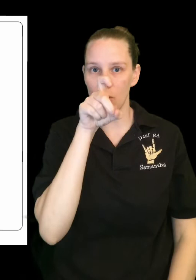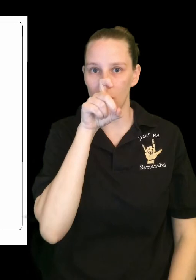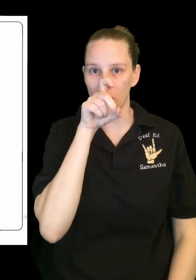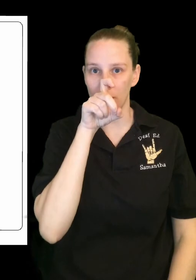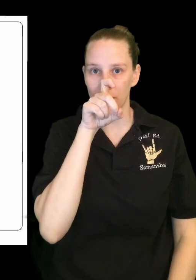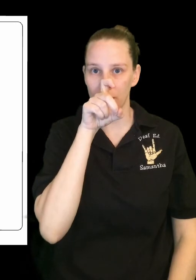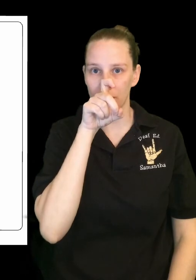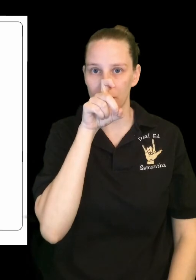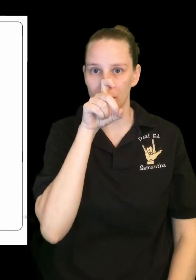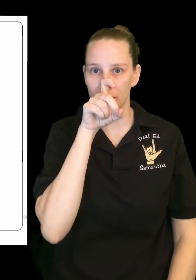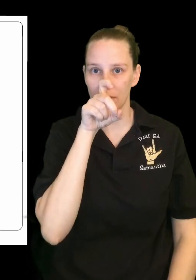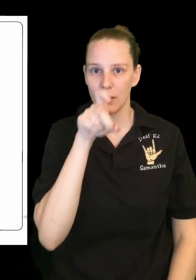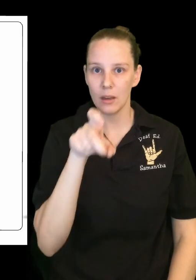eagle,